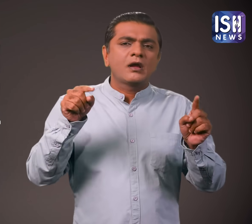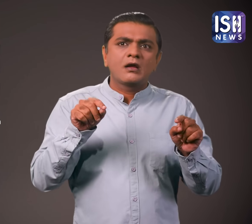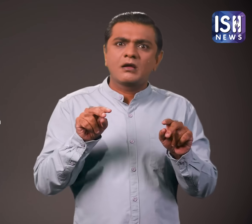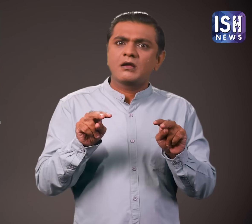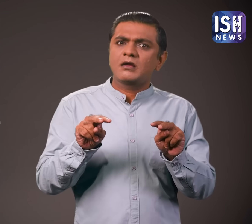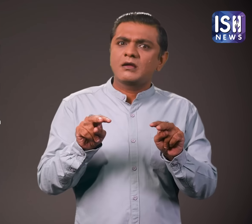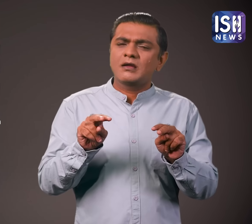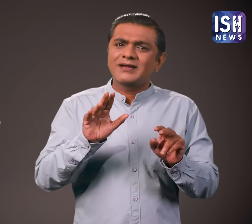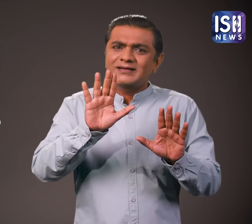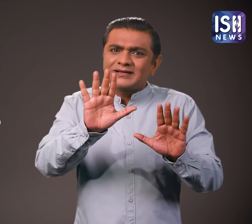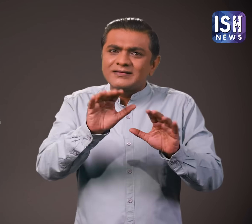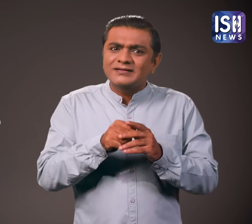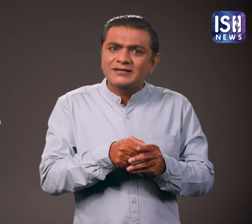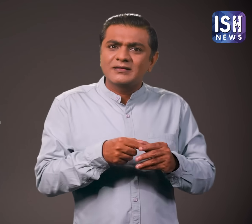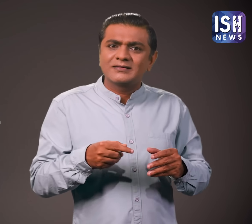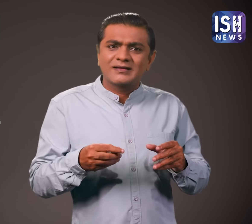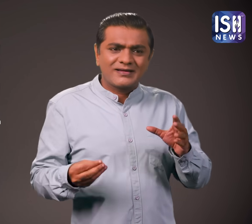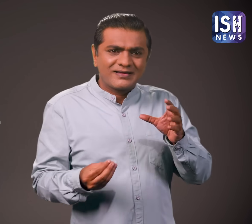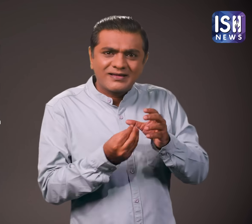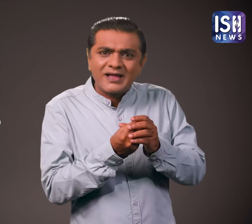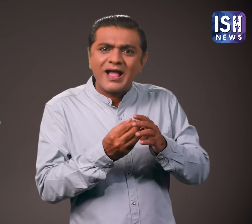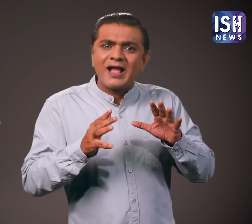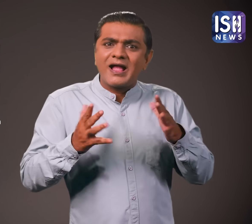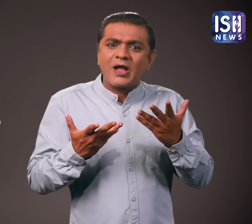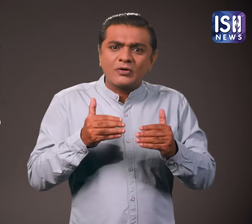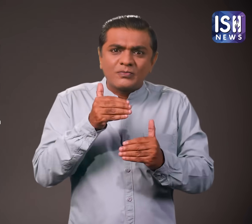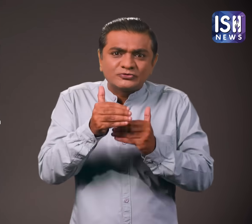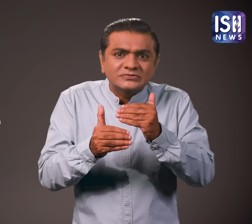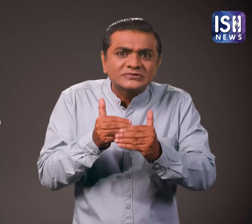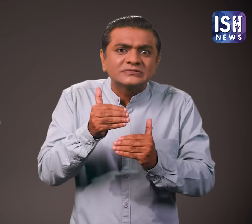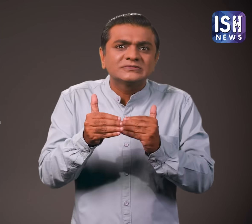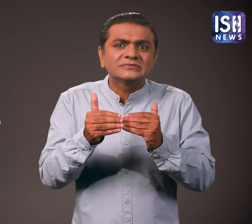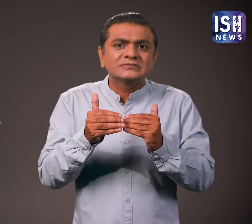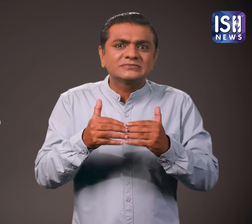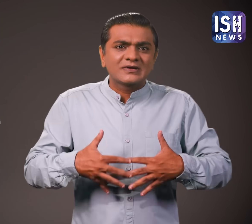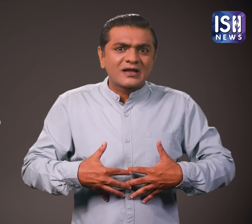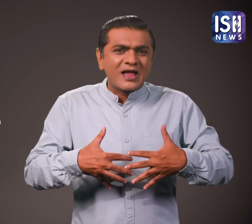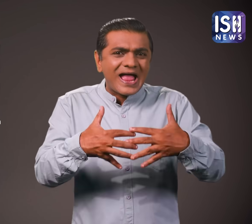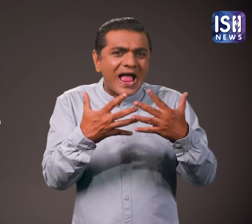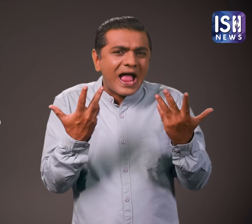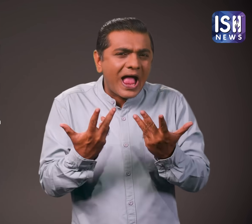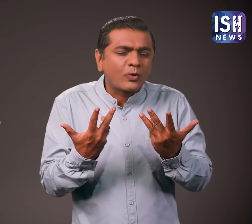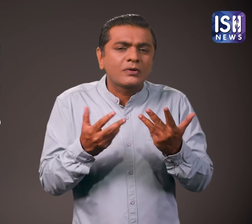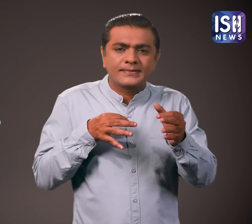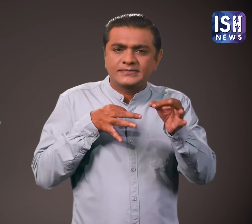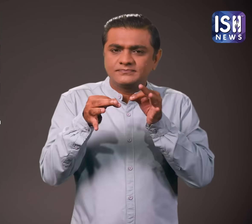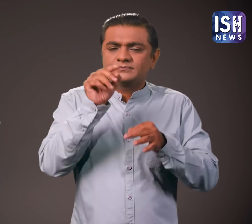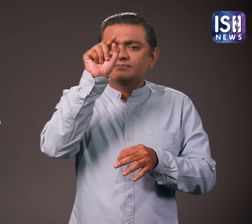Interesting! How does this gestation robot work and what is the process? I'll share the key points.